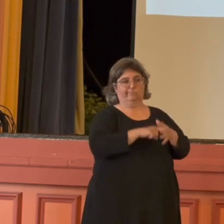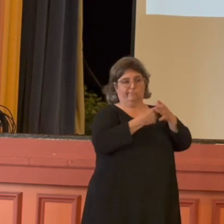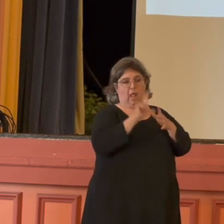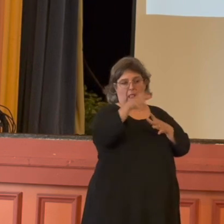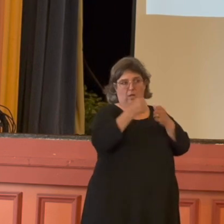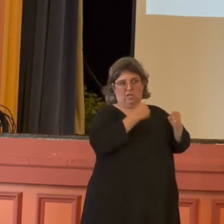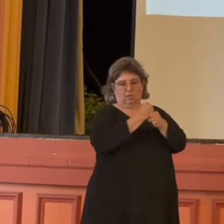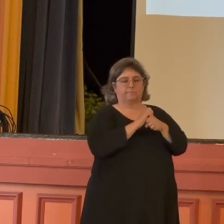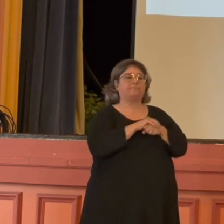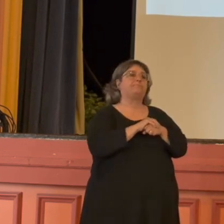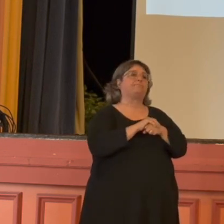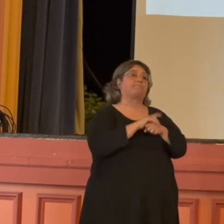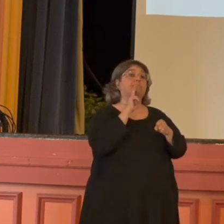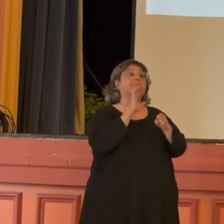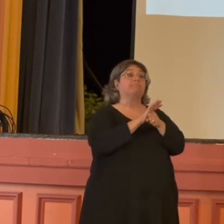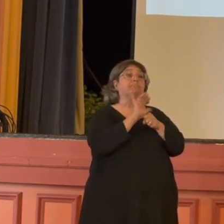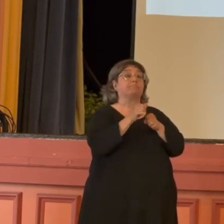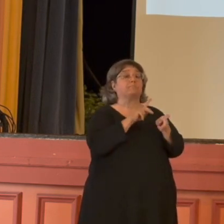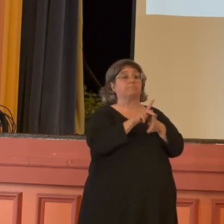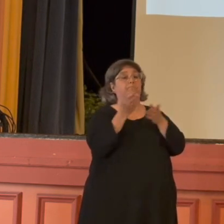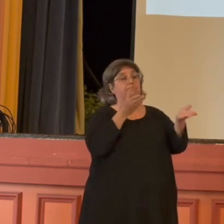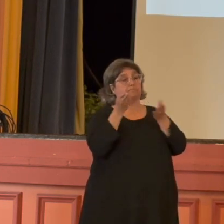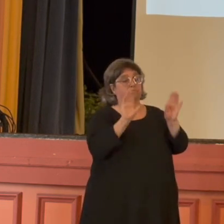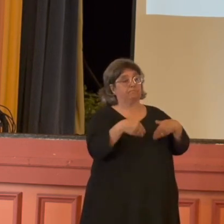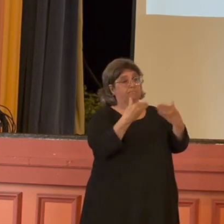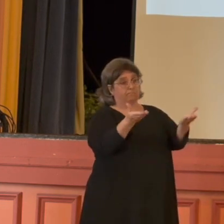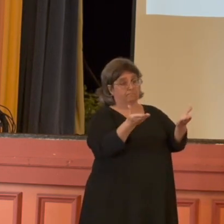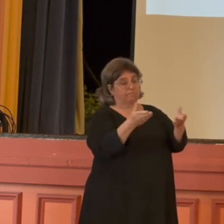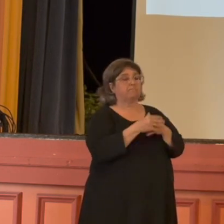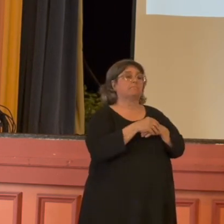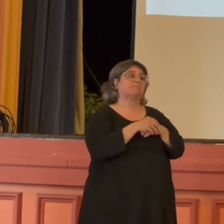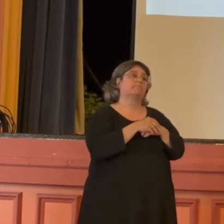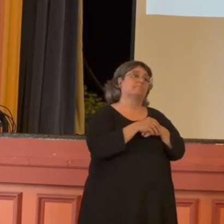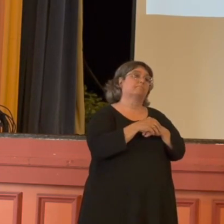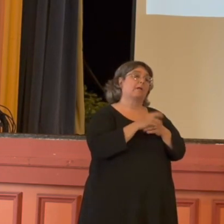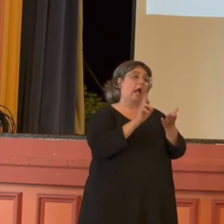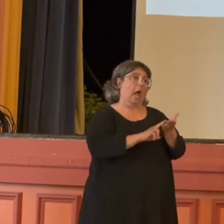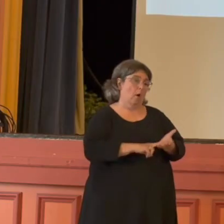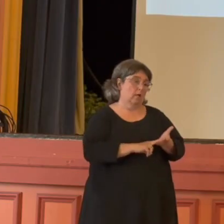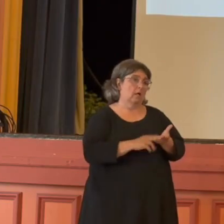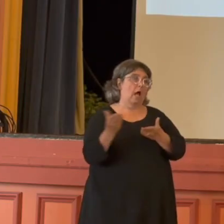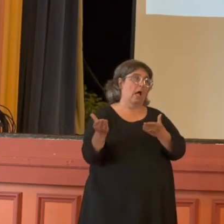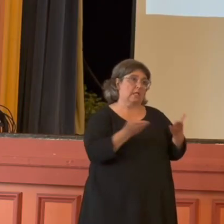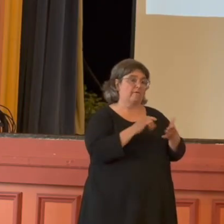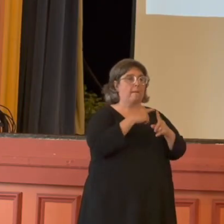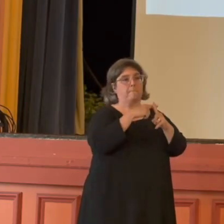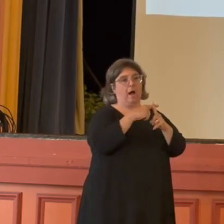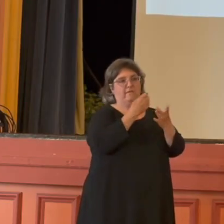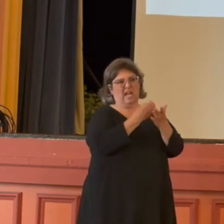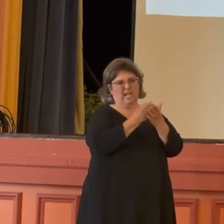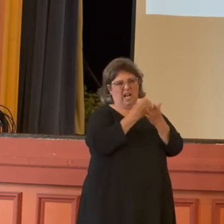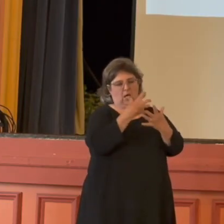this year, to ensure that professional services providers and contractors deliver those positive